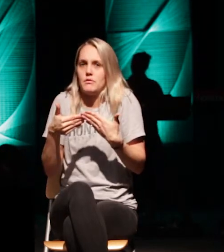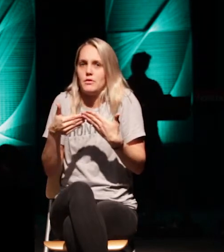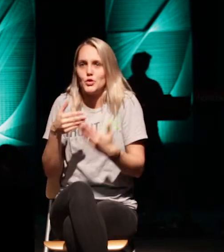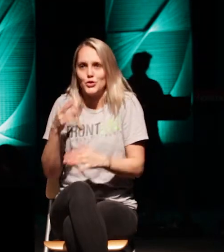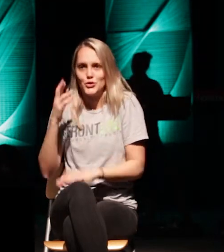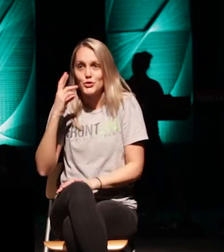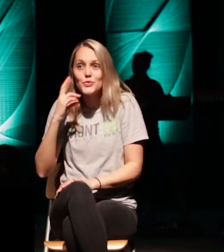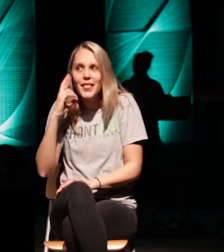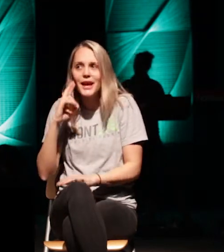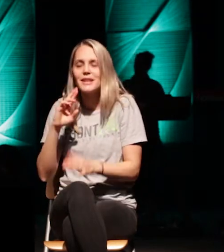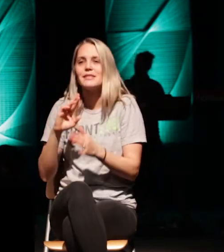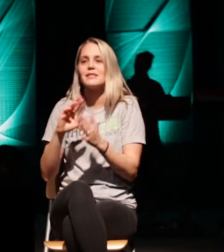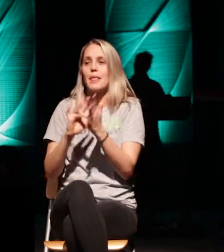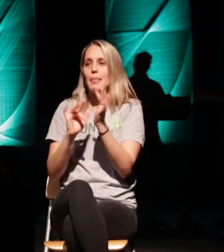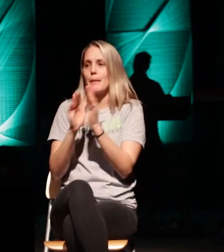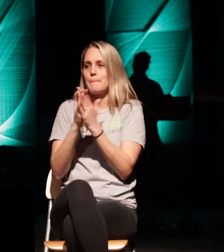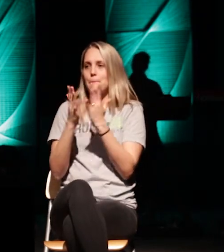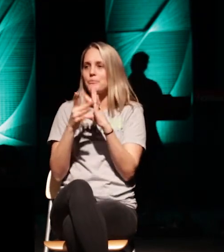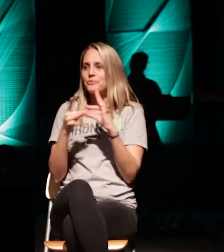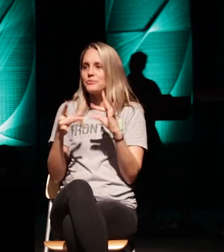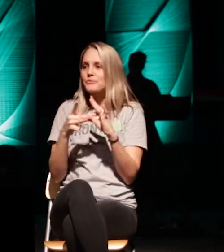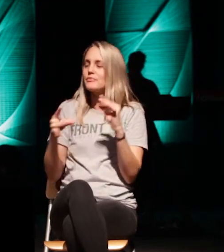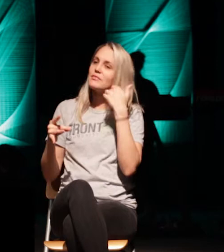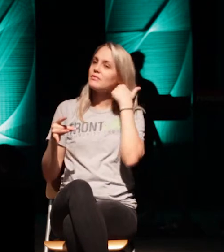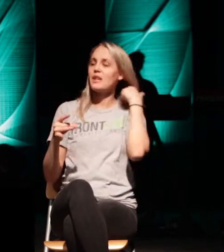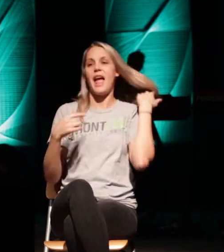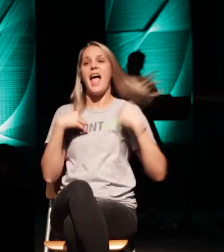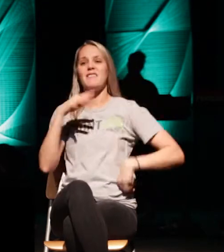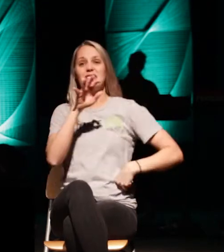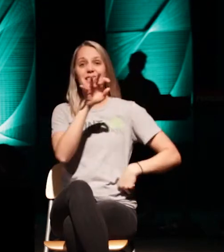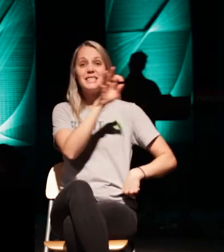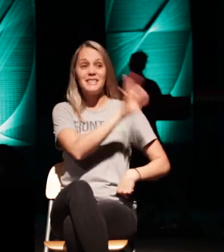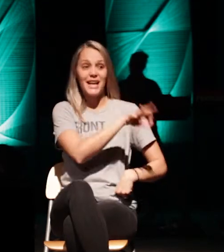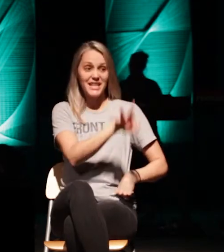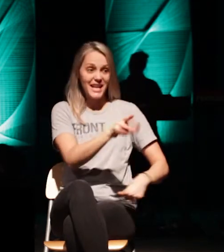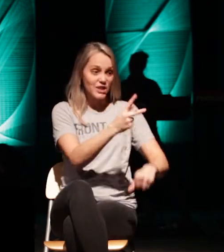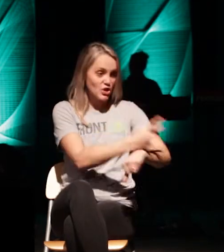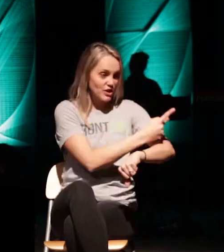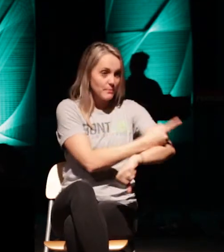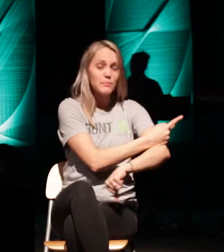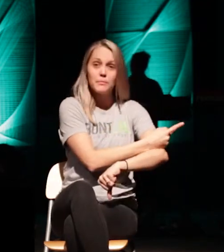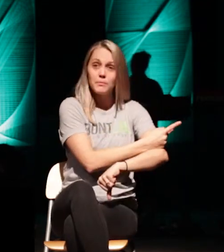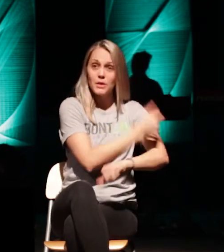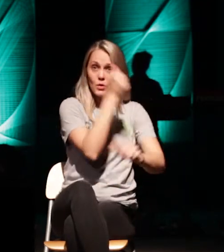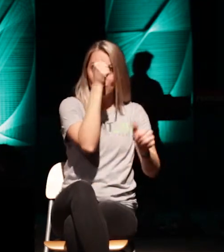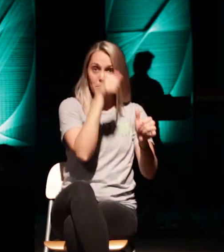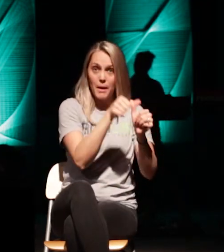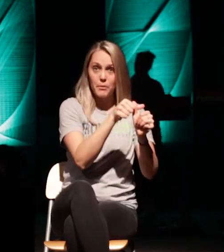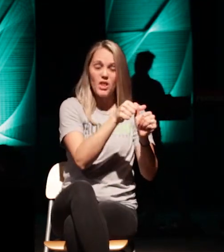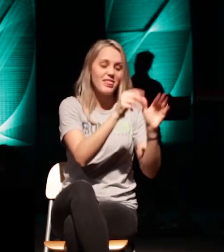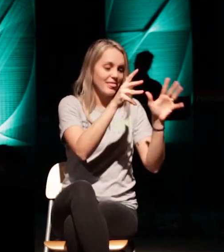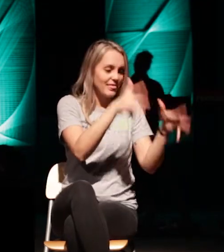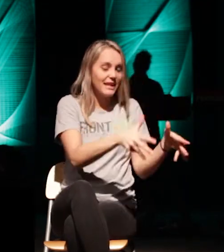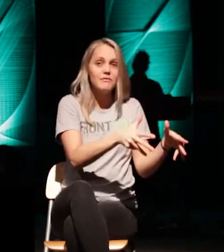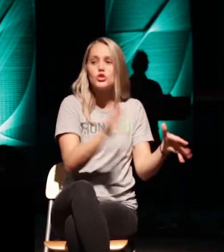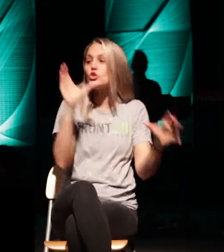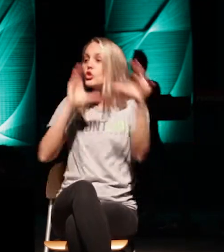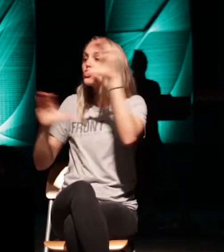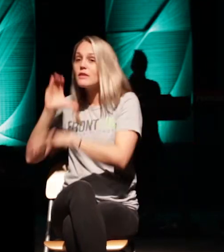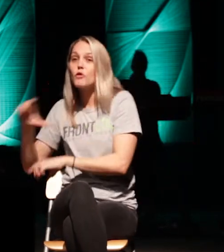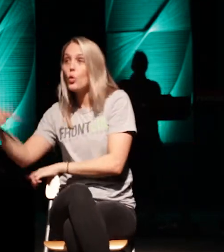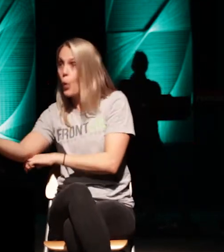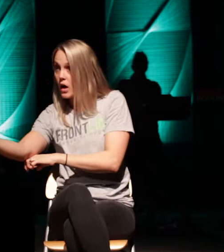the story of Scripture, there's a parable about 99 sheep, and the shepherd leaves the 99 sheep to go after the one. In this story, there are